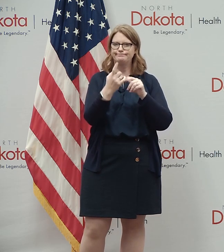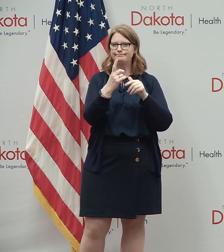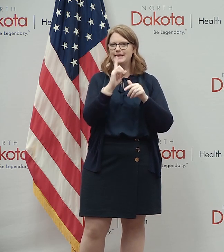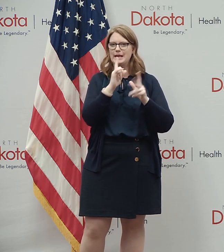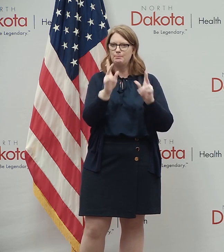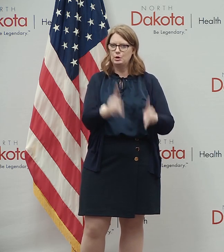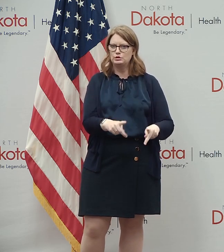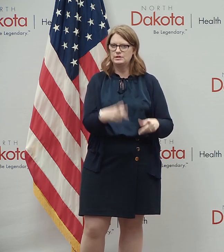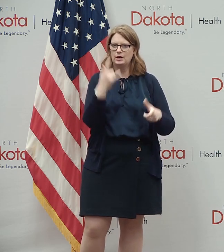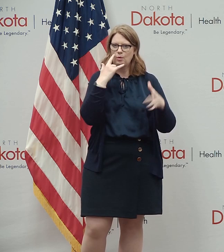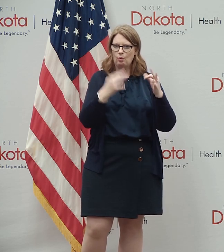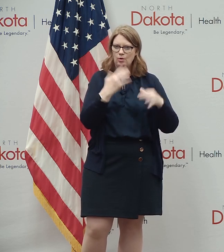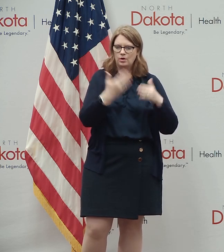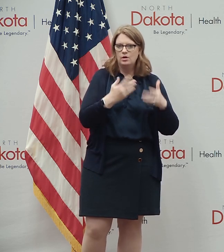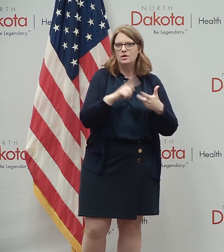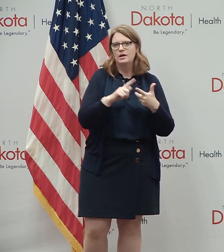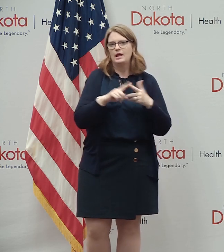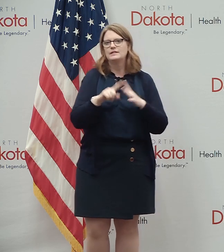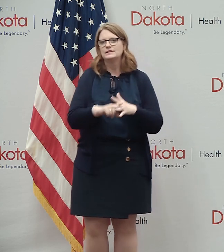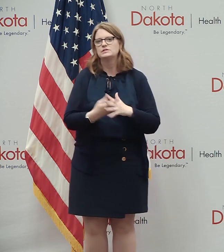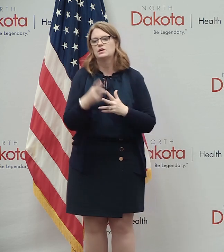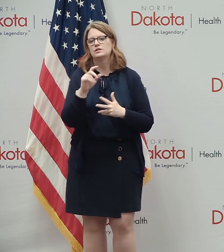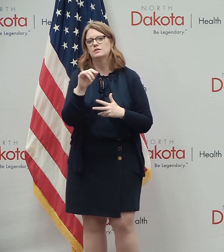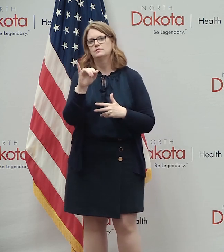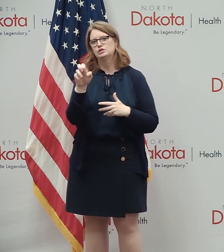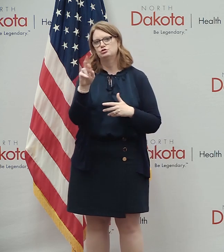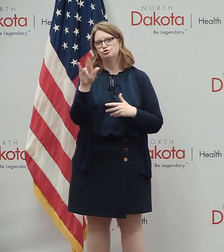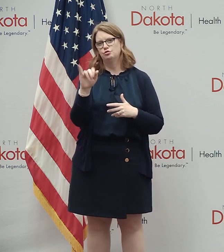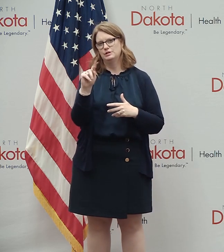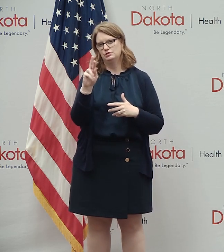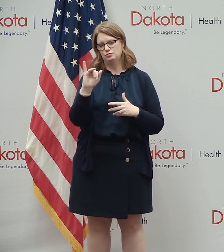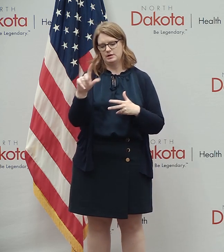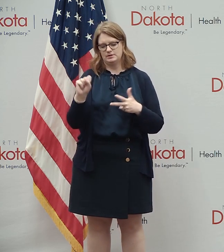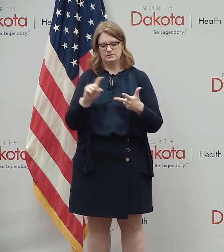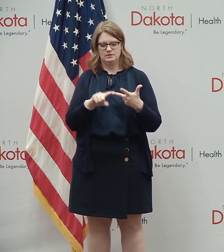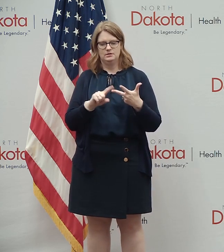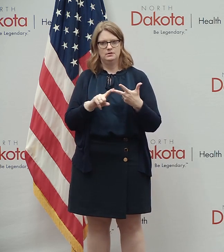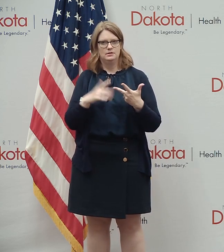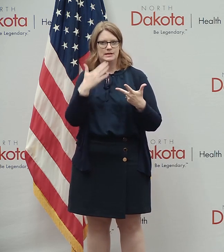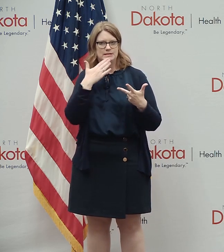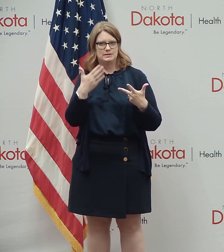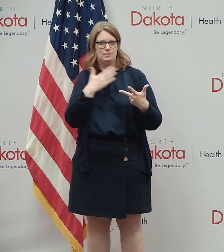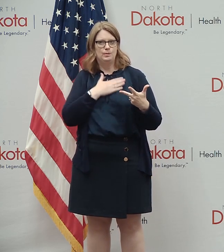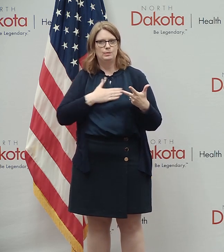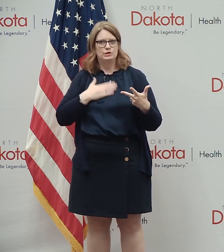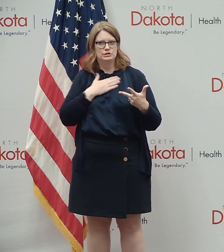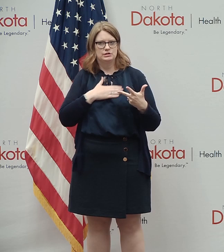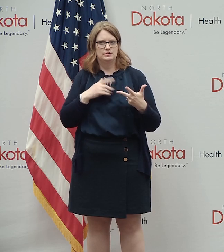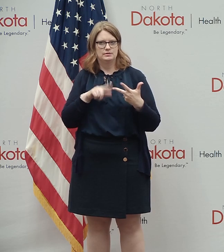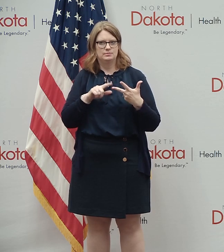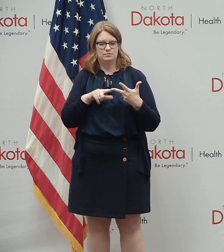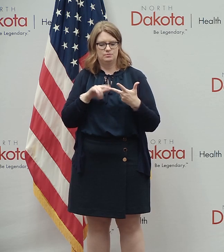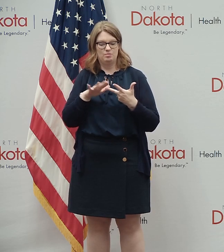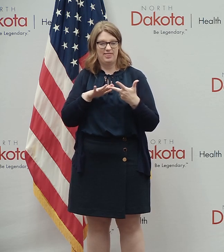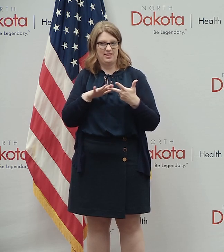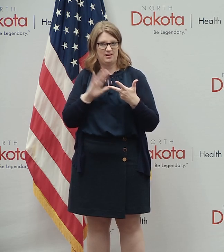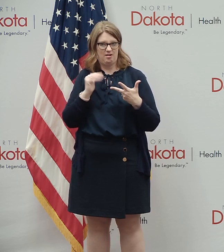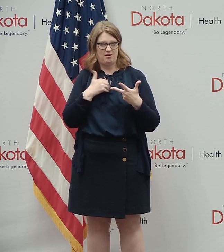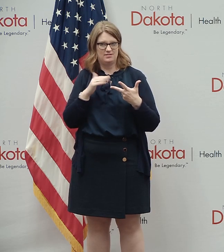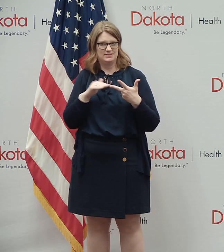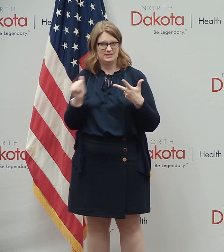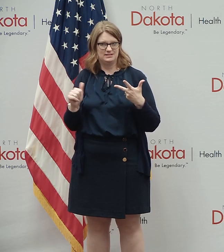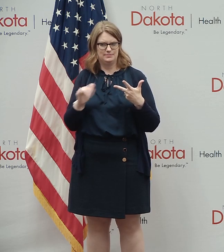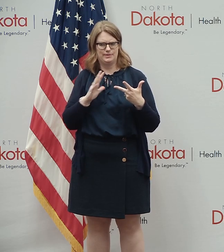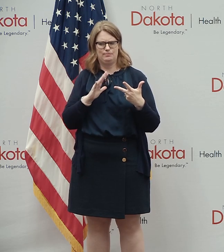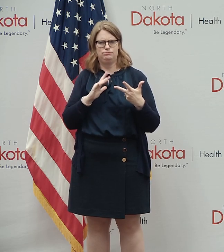The second is our resuming jury trials, and then the third is I want to express some appreciation for some folks within our system that are